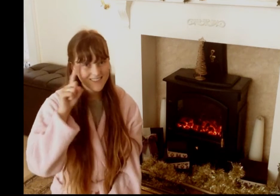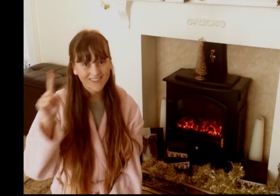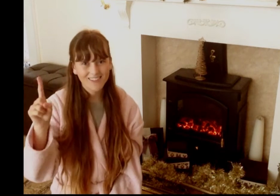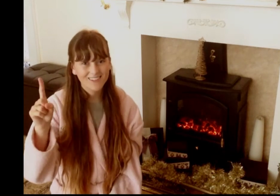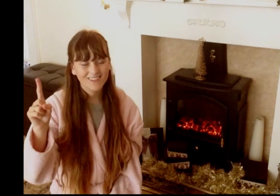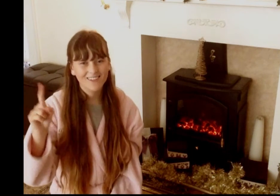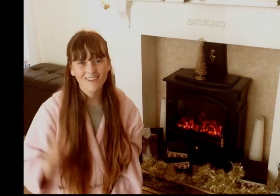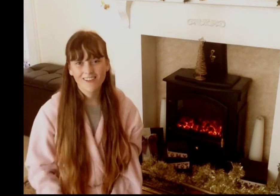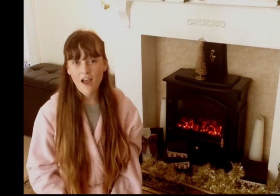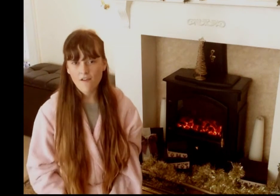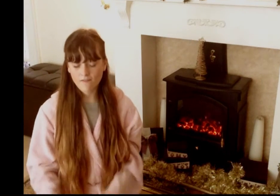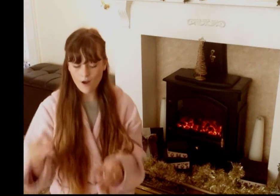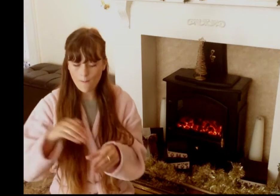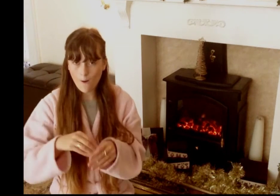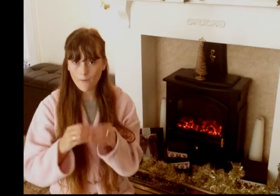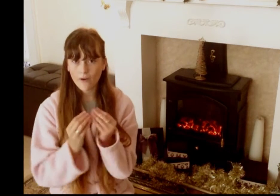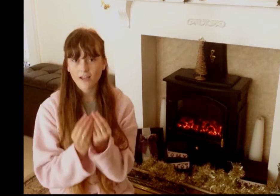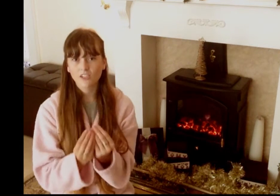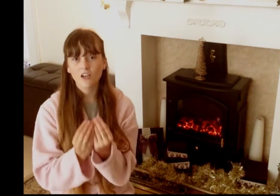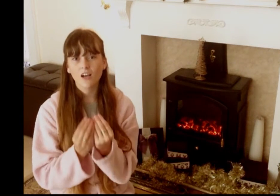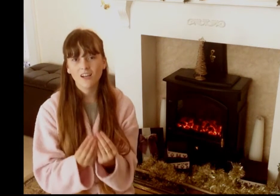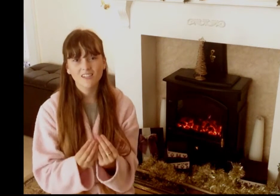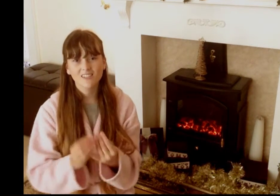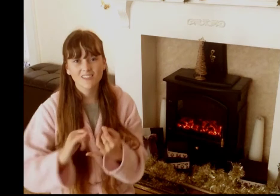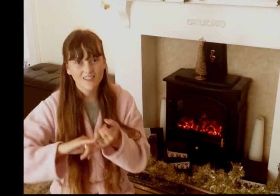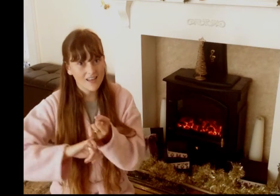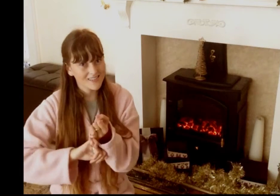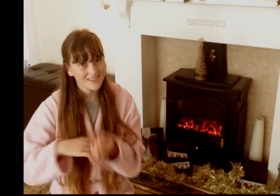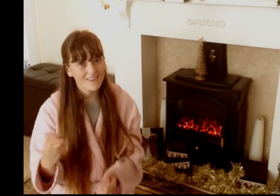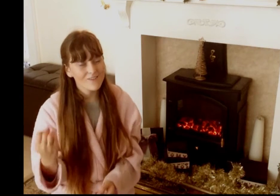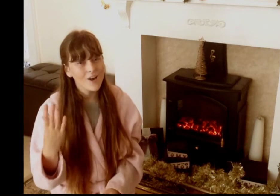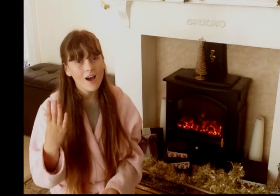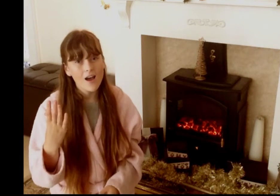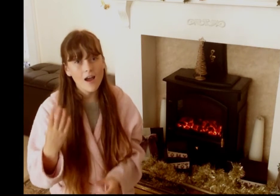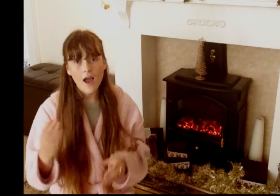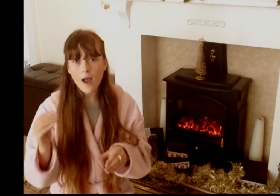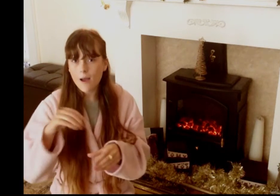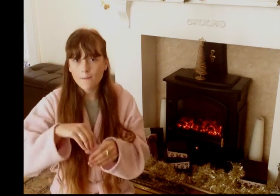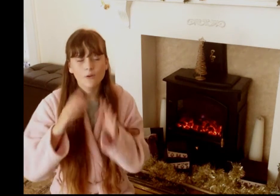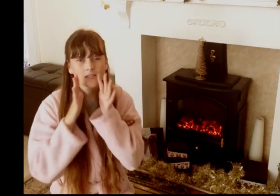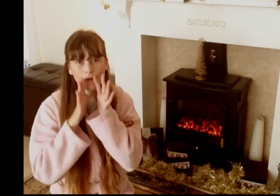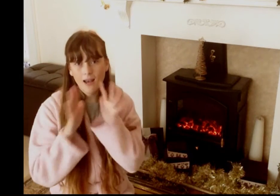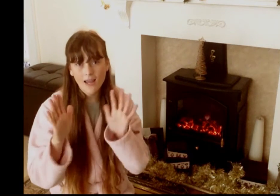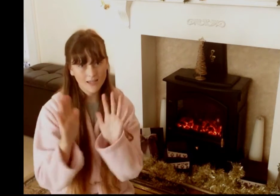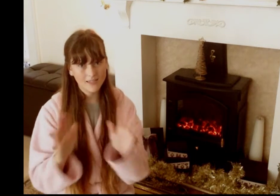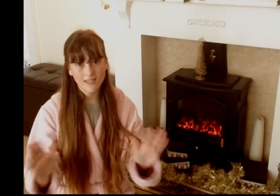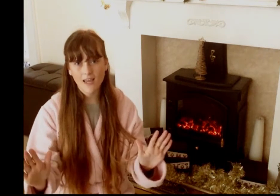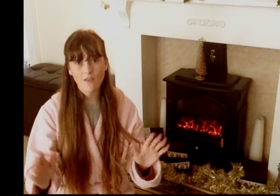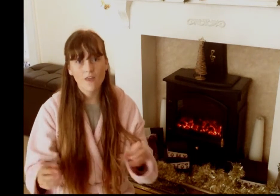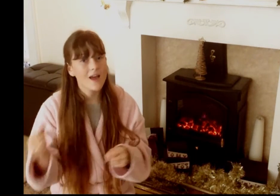see. Far more precious than silver, more splendid than